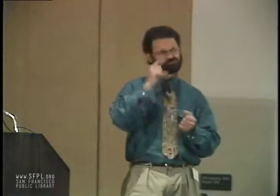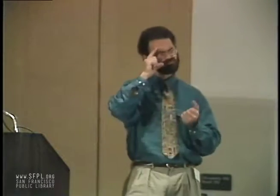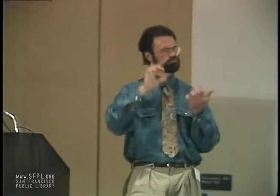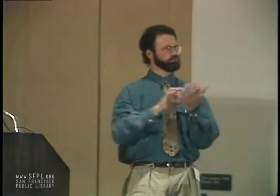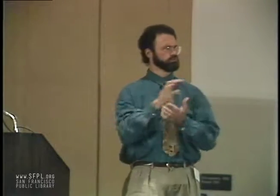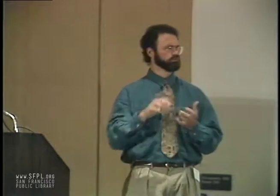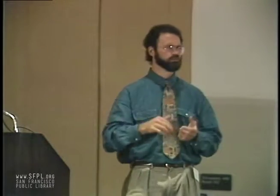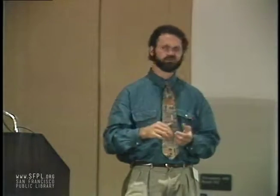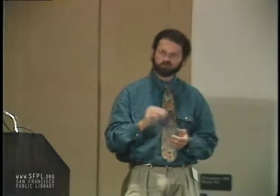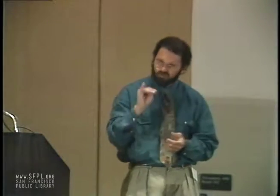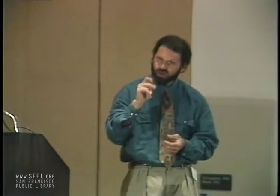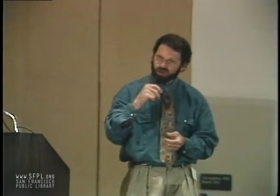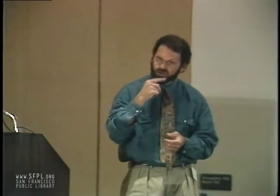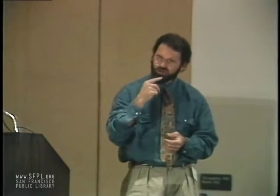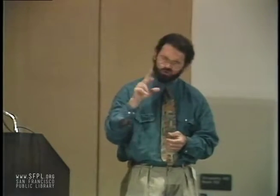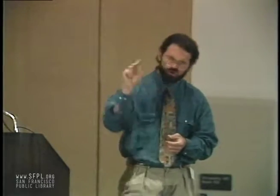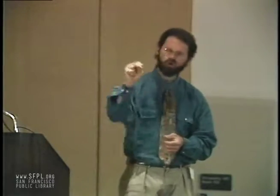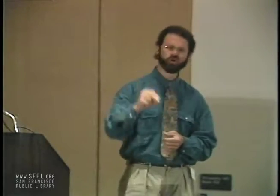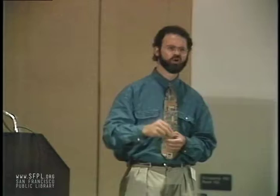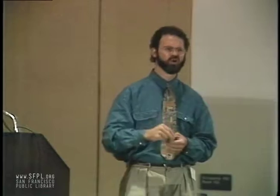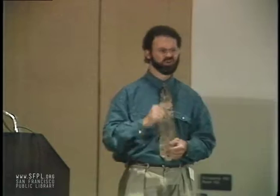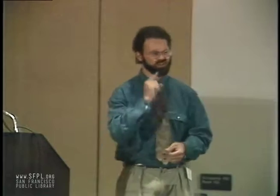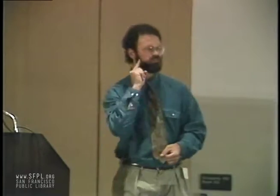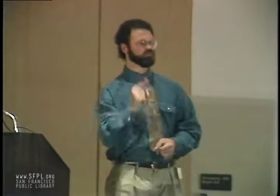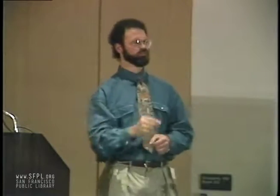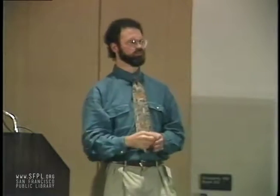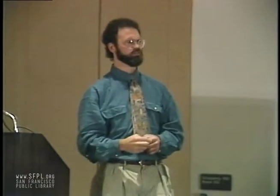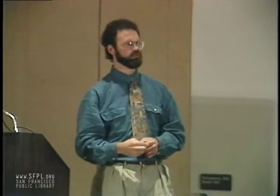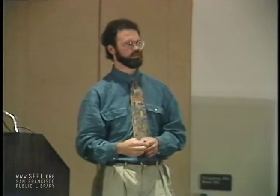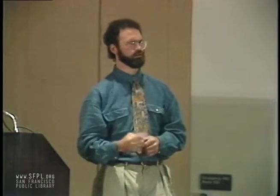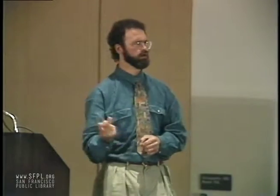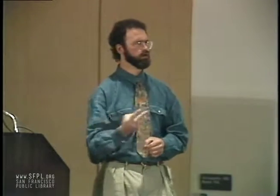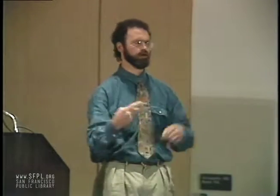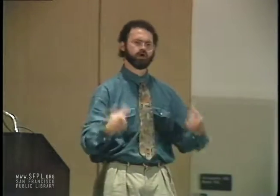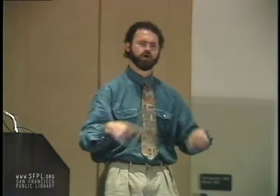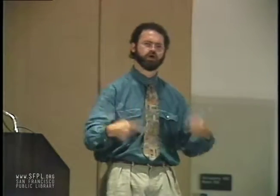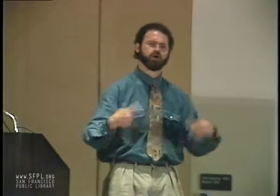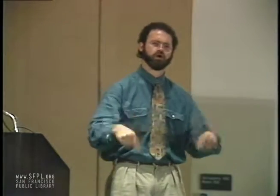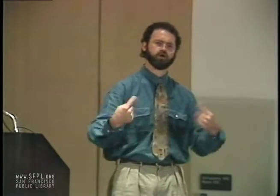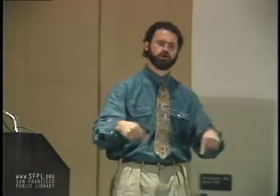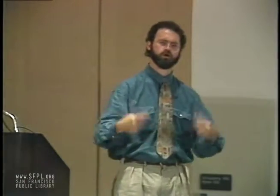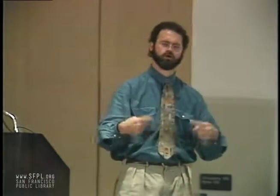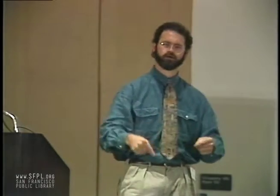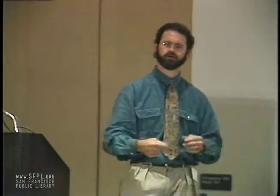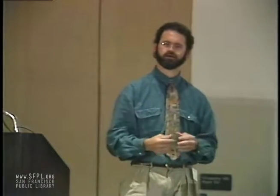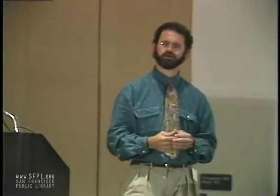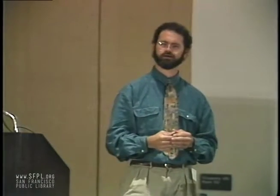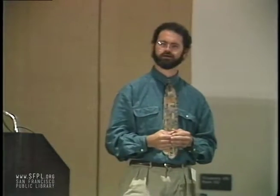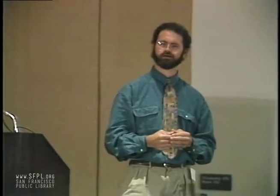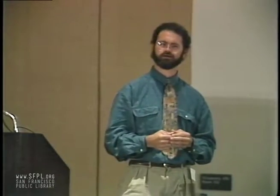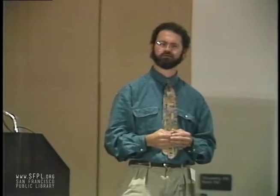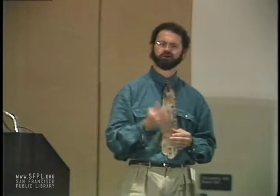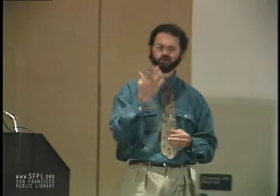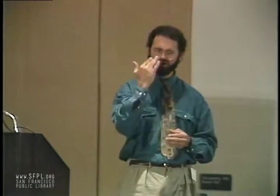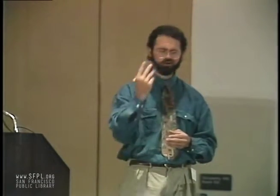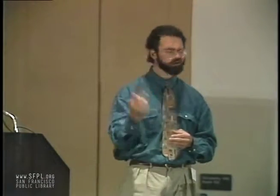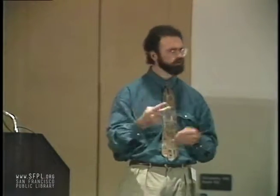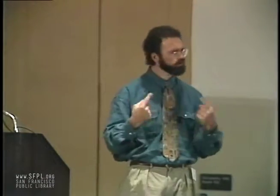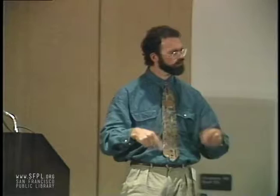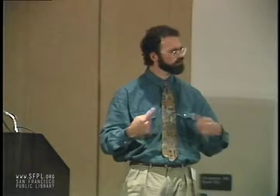The younger sister assumed that the person who could sign was deaf, and the older sister said, no, Mike is hearing, and they had a big argument as to whether or